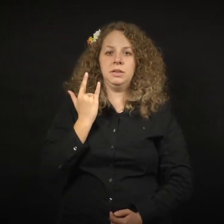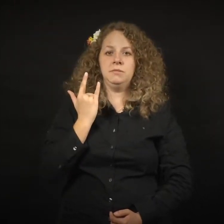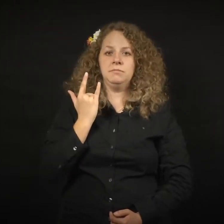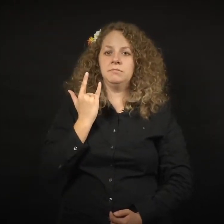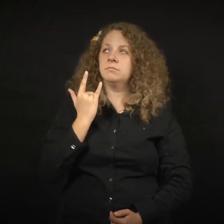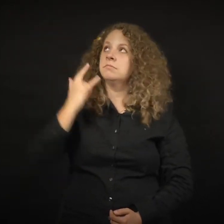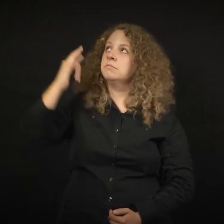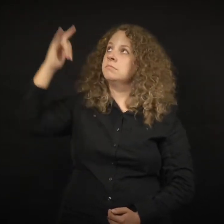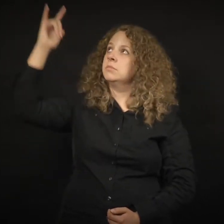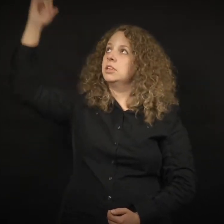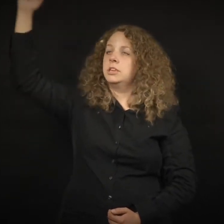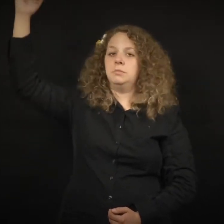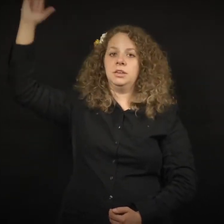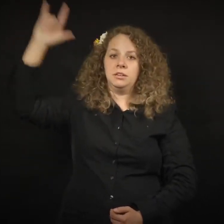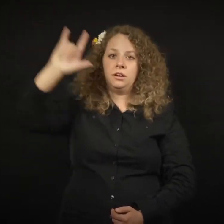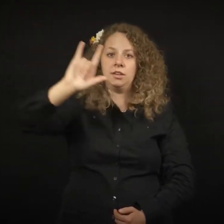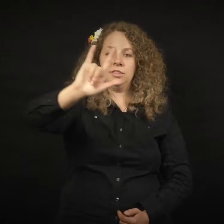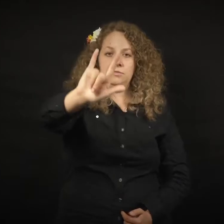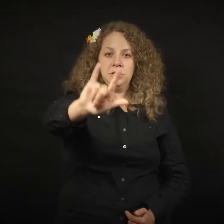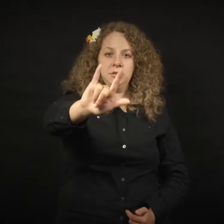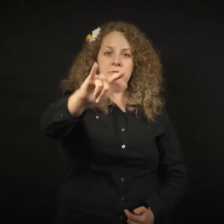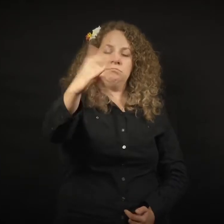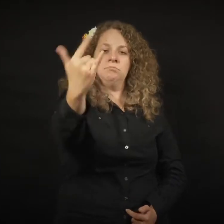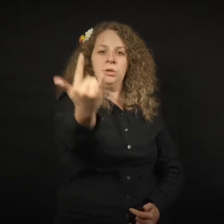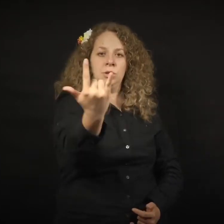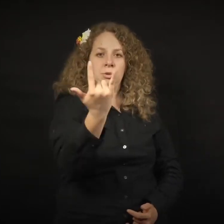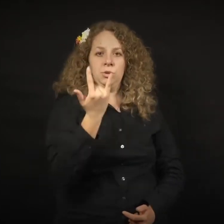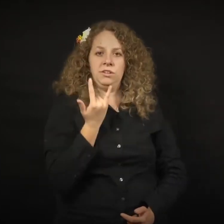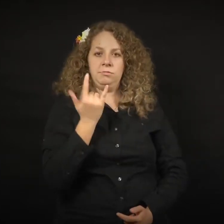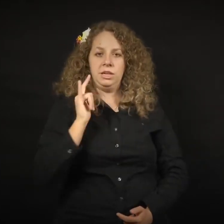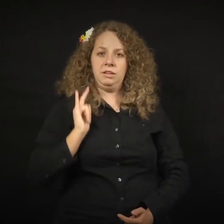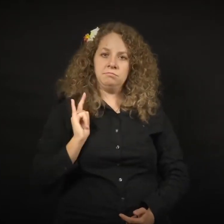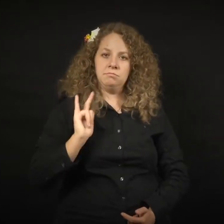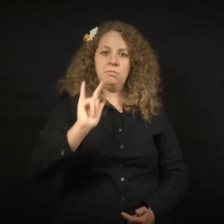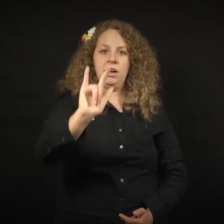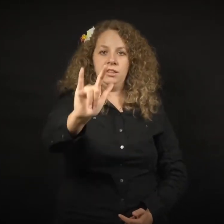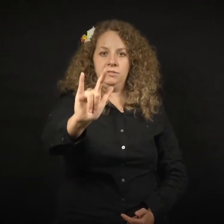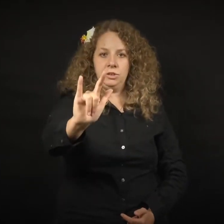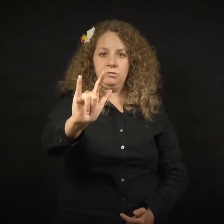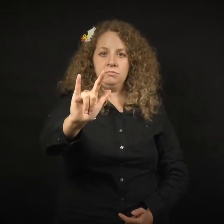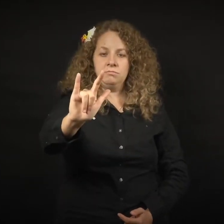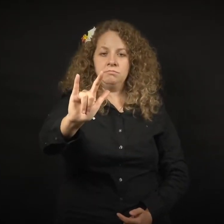me, it can be God loves you, you love me, I love you.